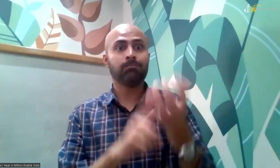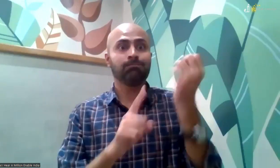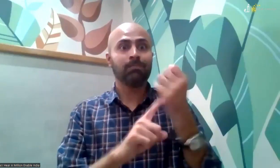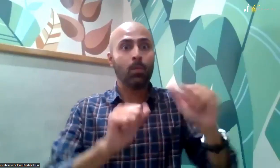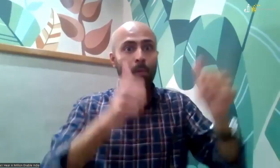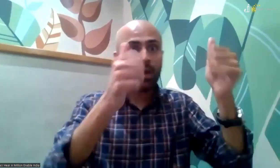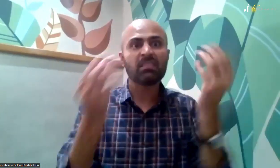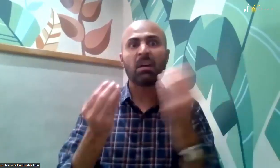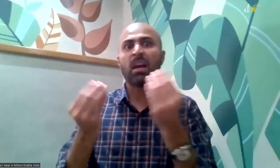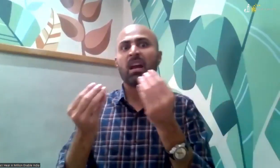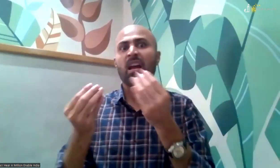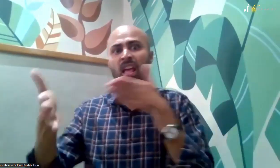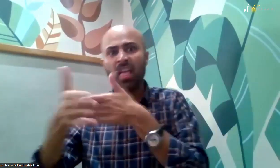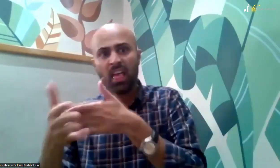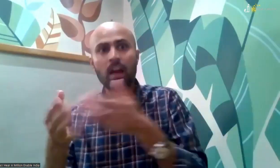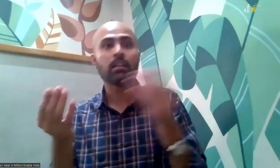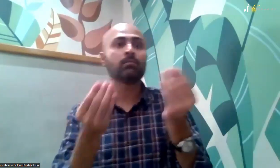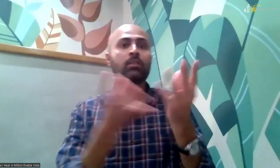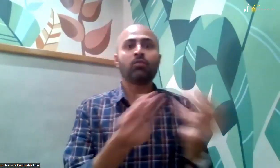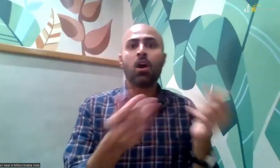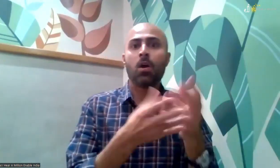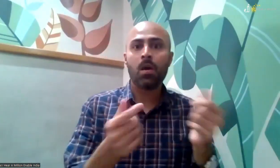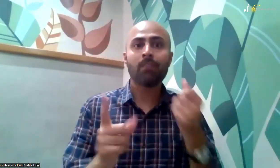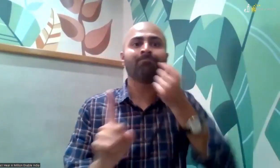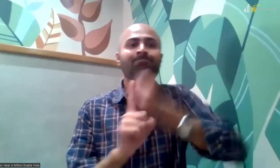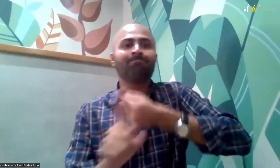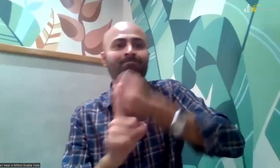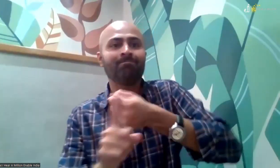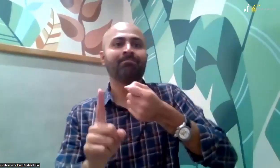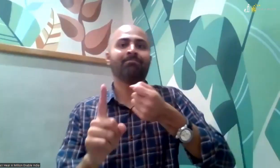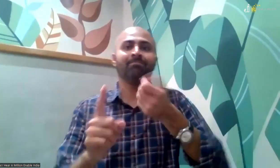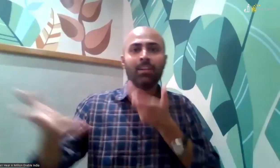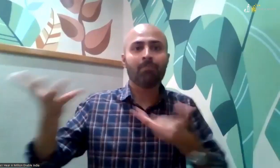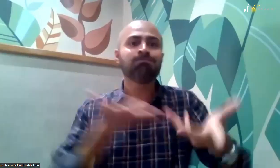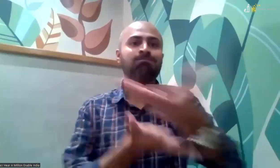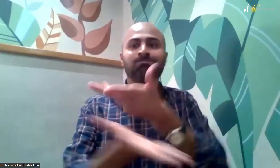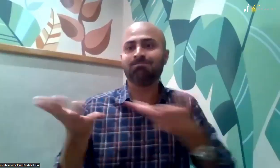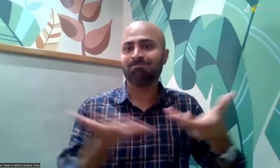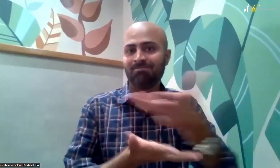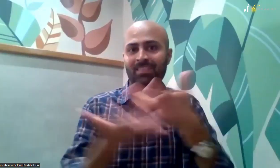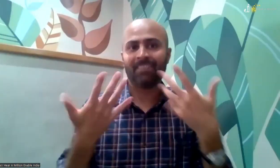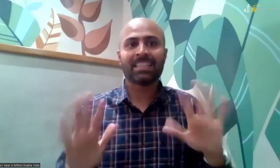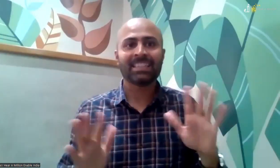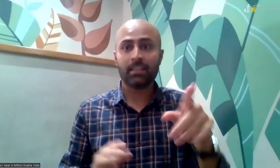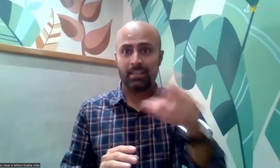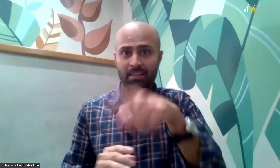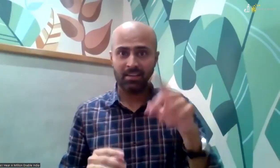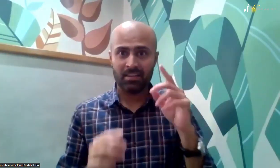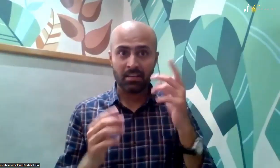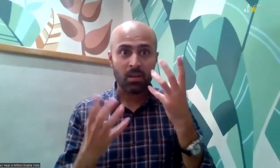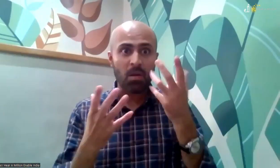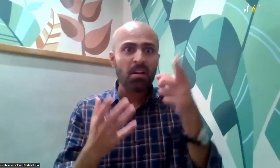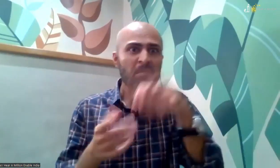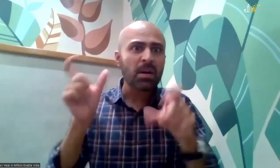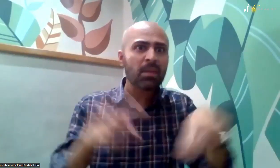earlier, like the deaf people in India who have got the license, who have not got the license, what could be the solution for the